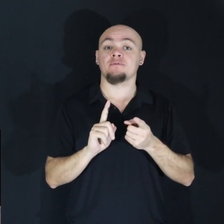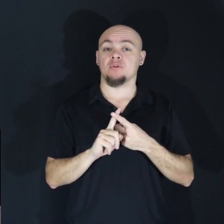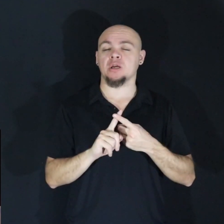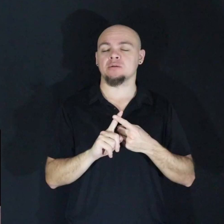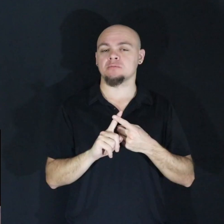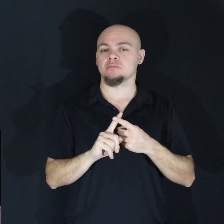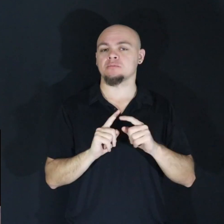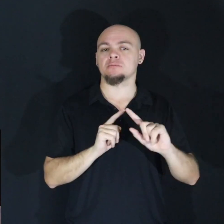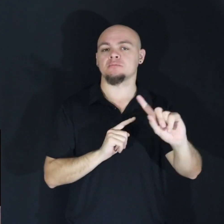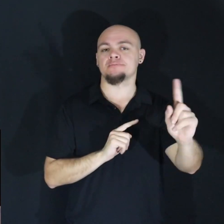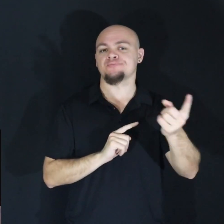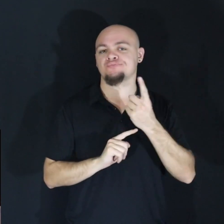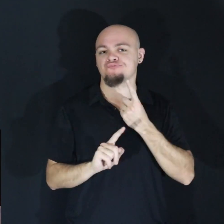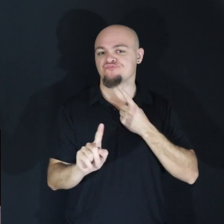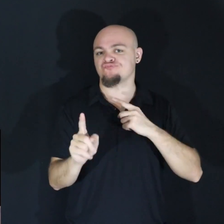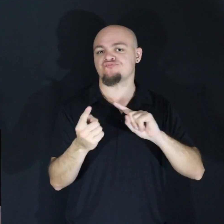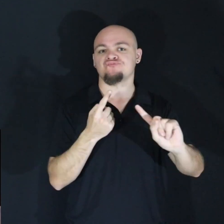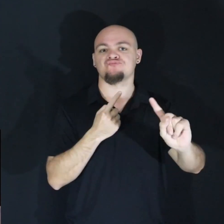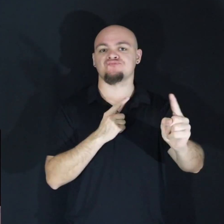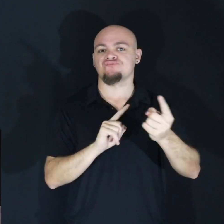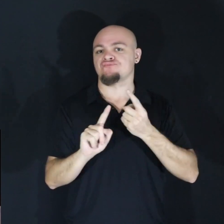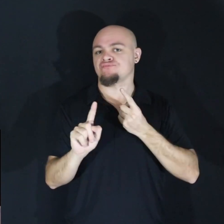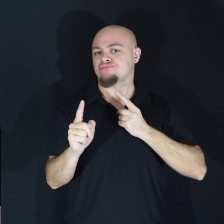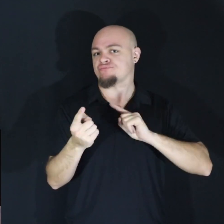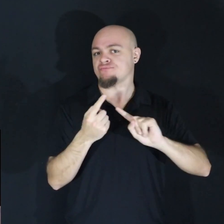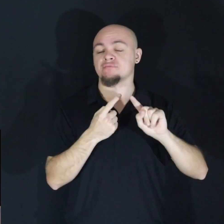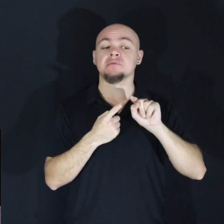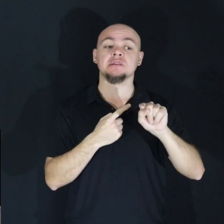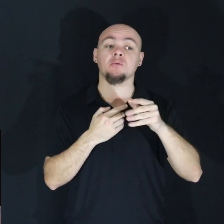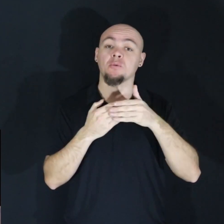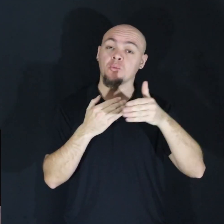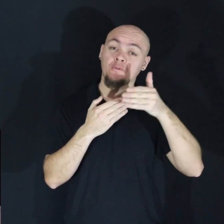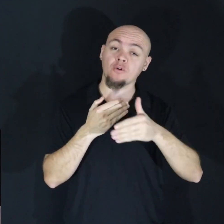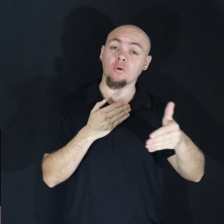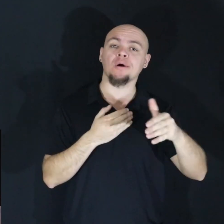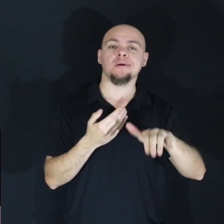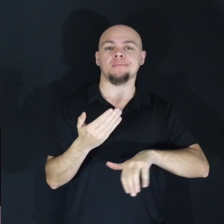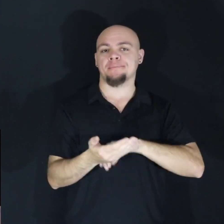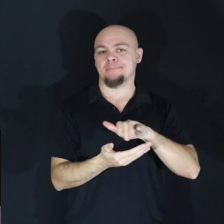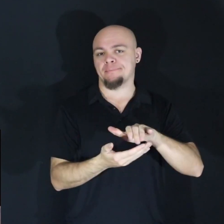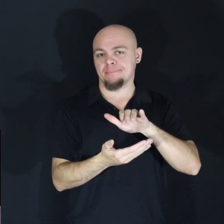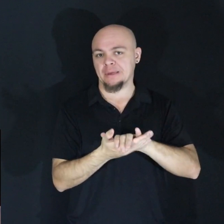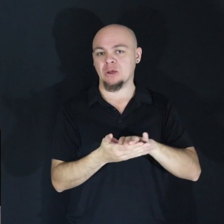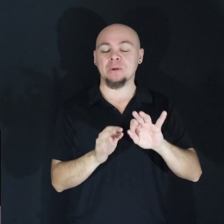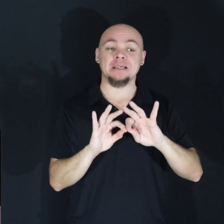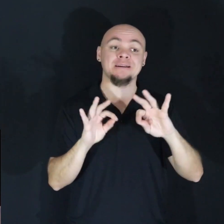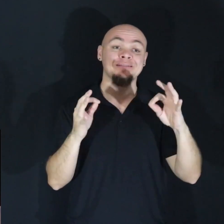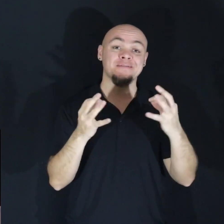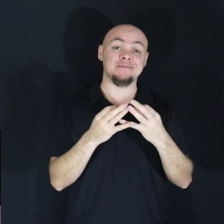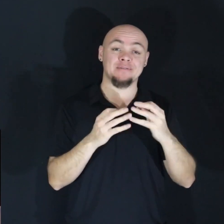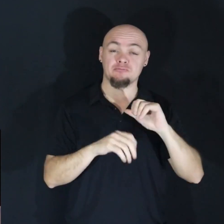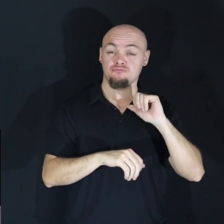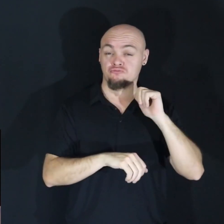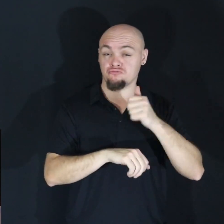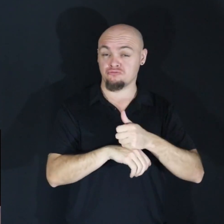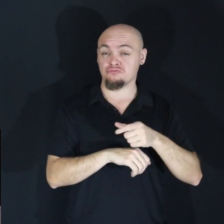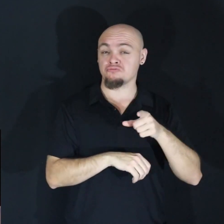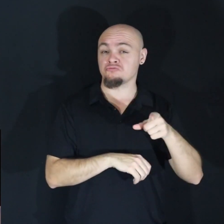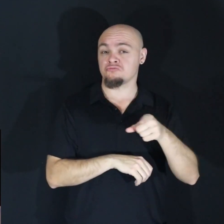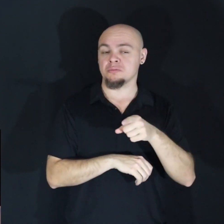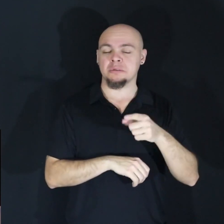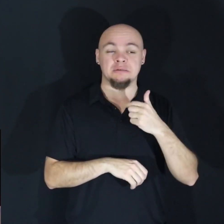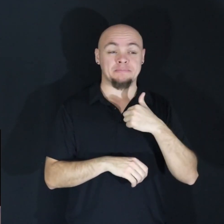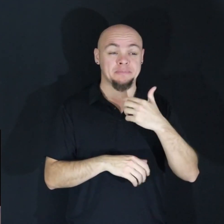from my life. They were moving on, they were getting married, they were starting families. And while this made me